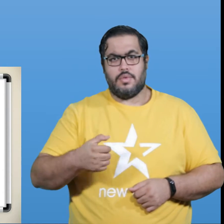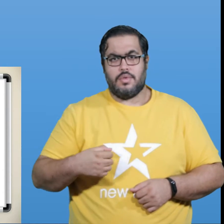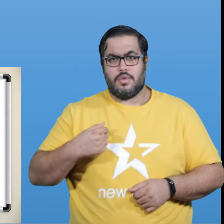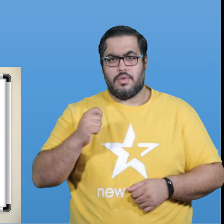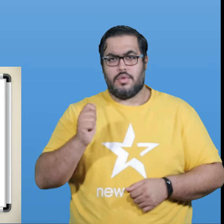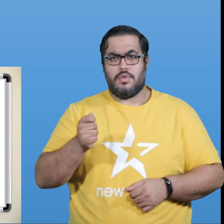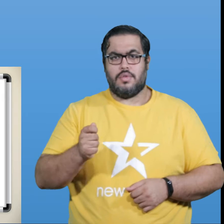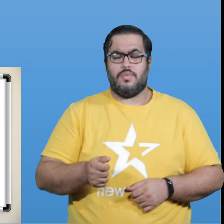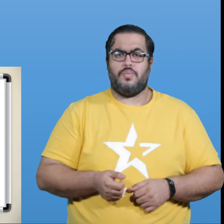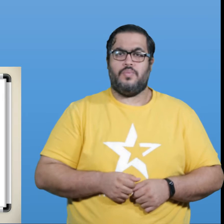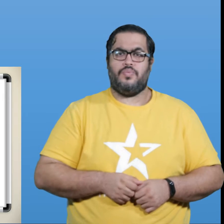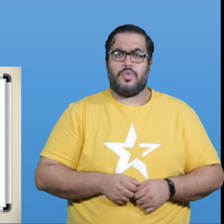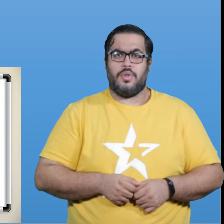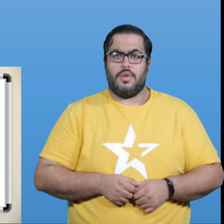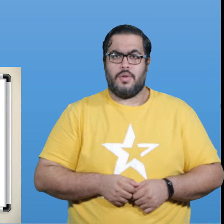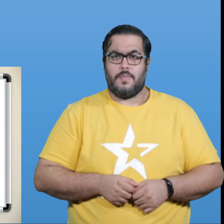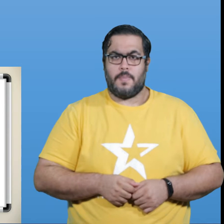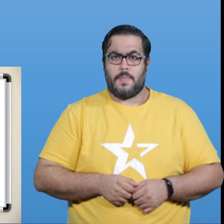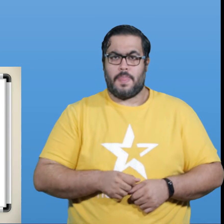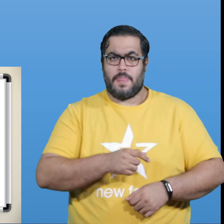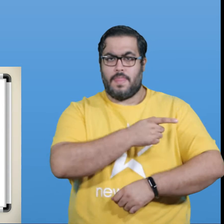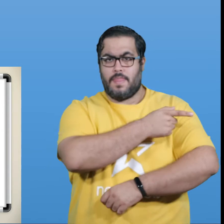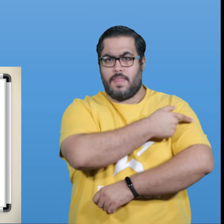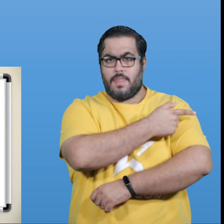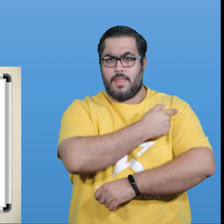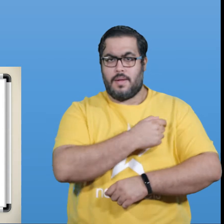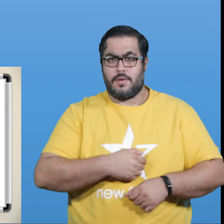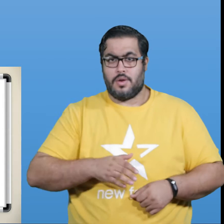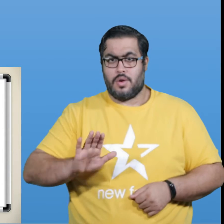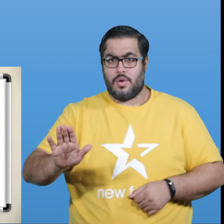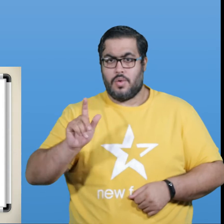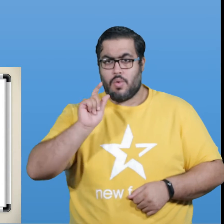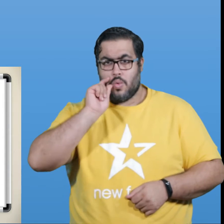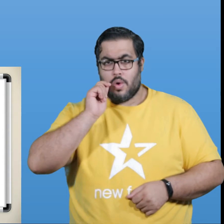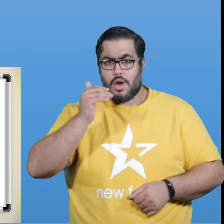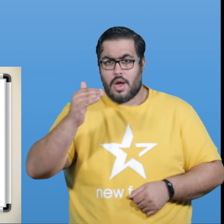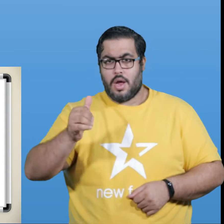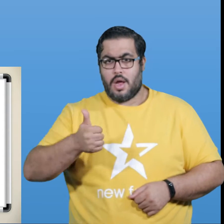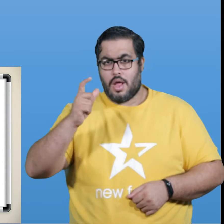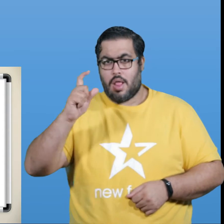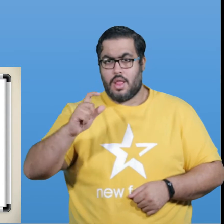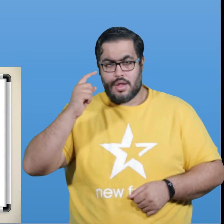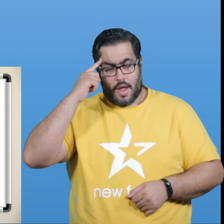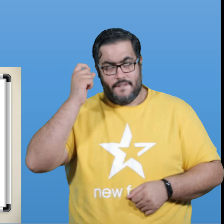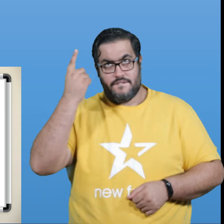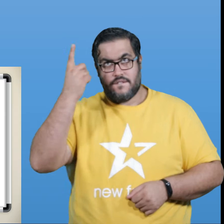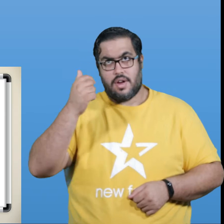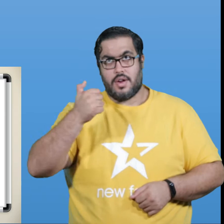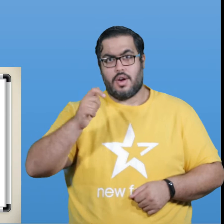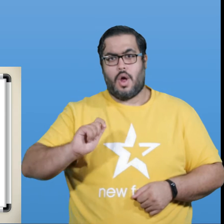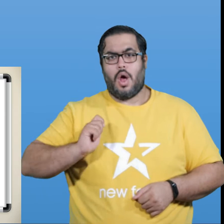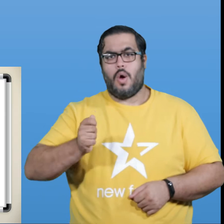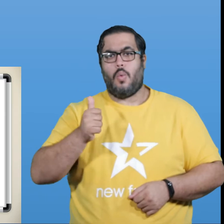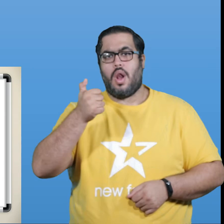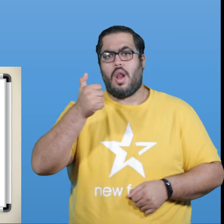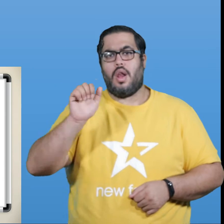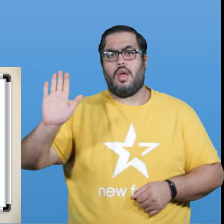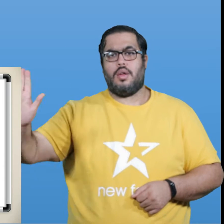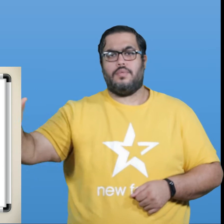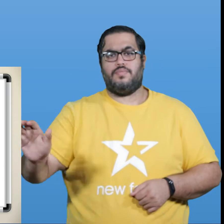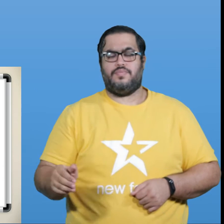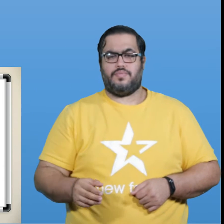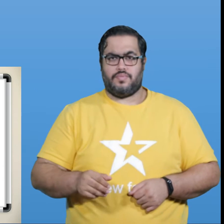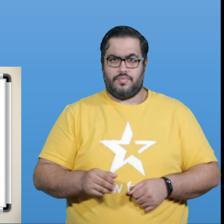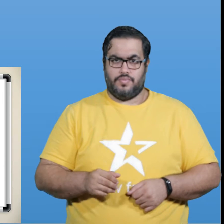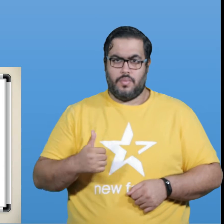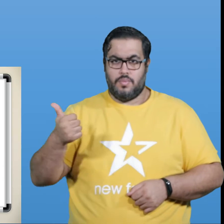at first. Okay? For example, it was Khalid who originally came up with the idea. It was Khalid